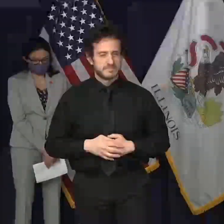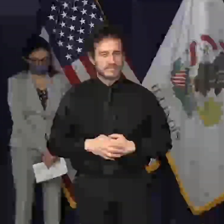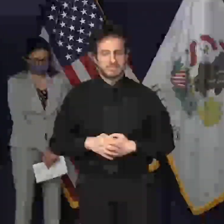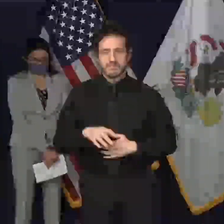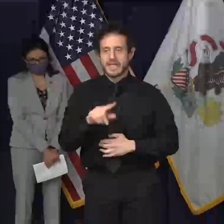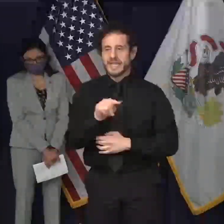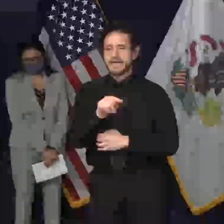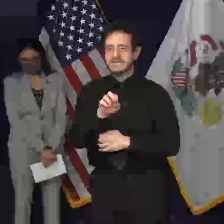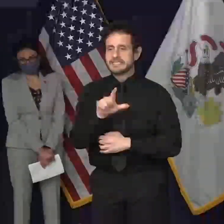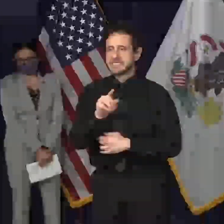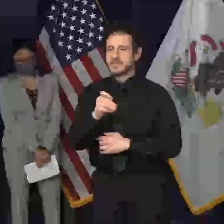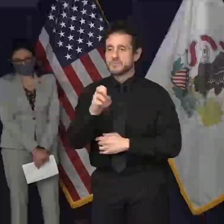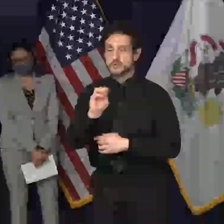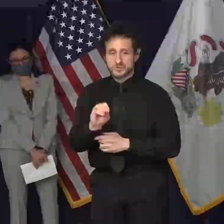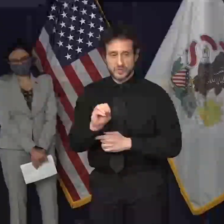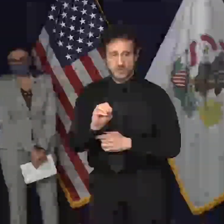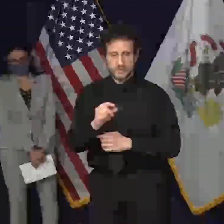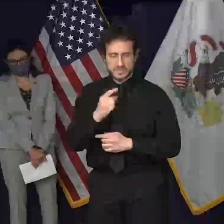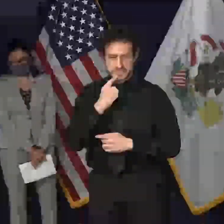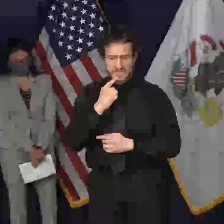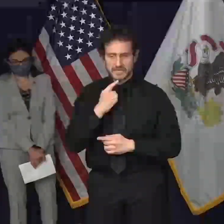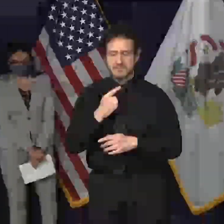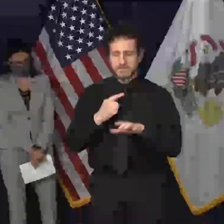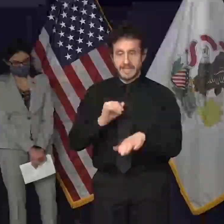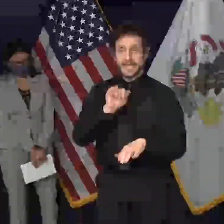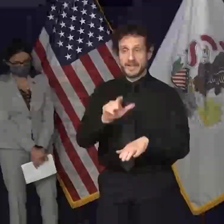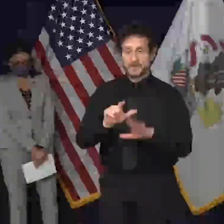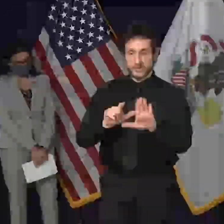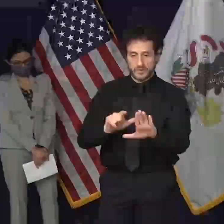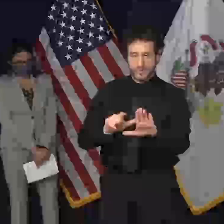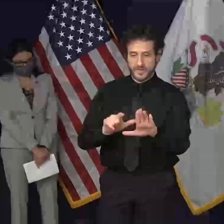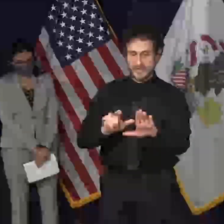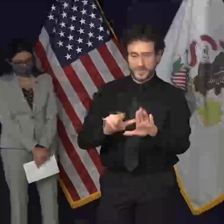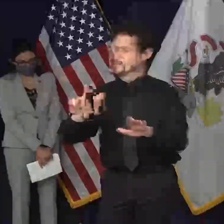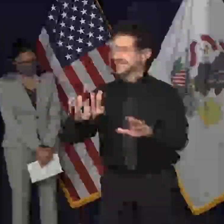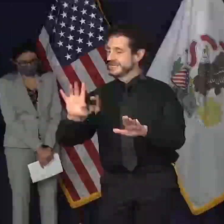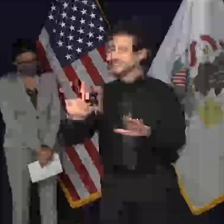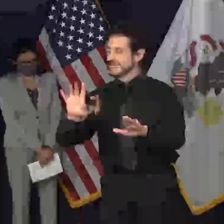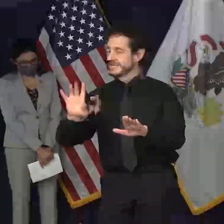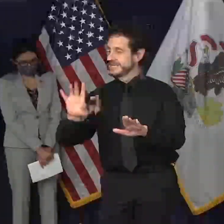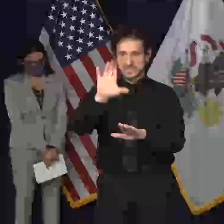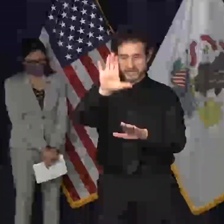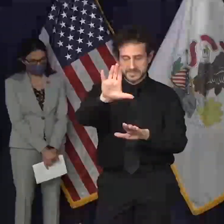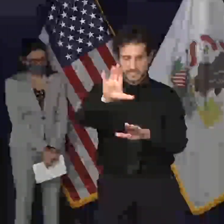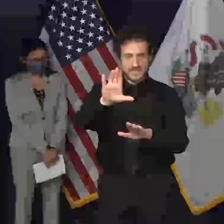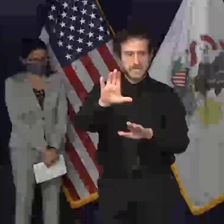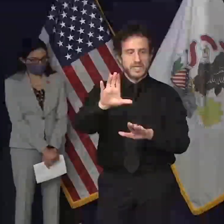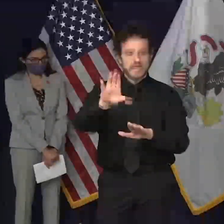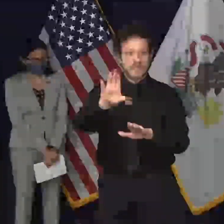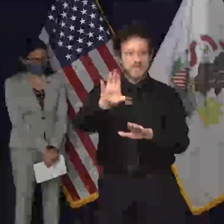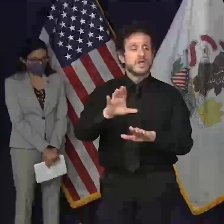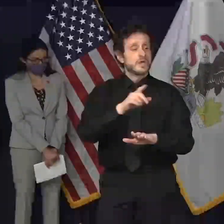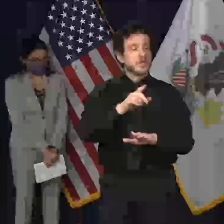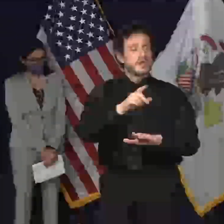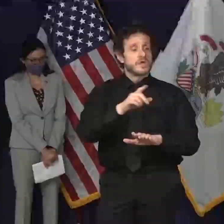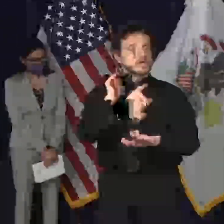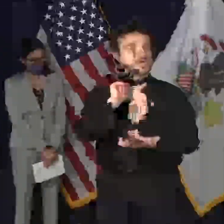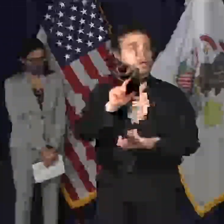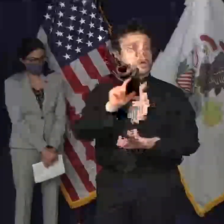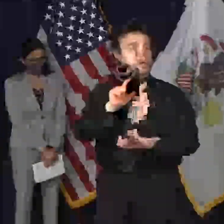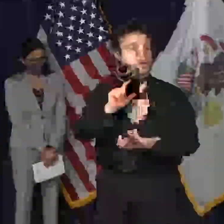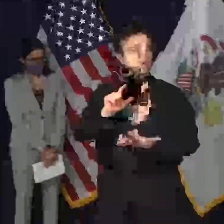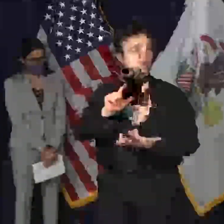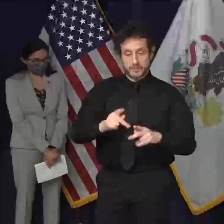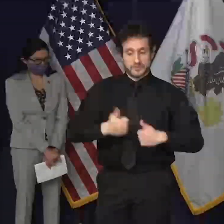Telemundo. It says we border the states of Indiana and Wisconsin. Does the state of Illinois get notified when Illinois residents die or test positive for